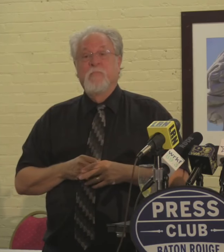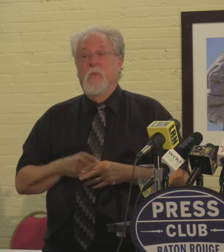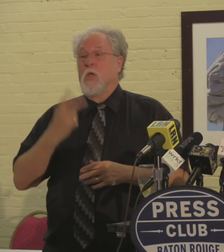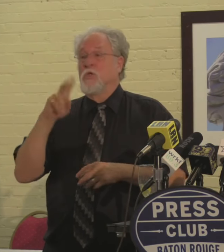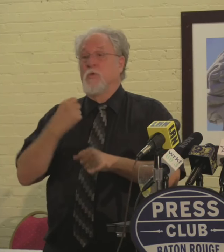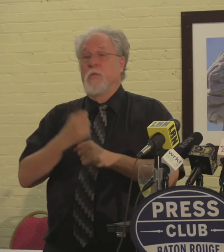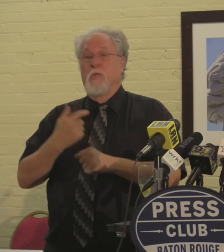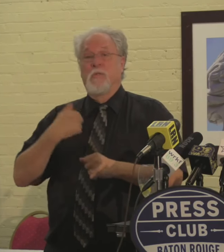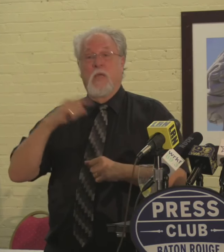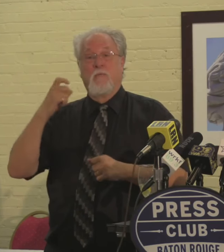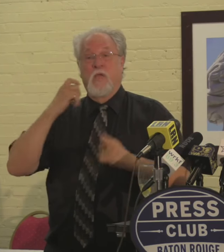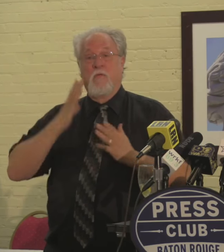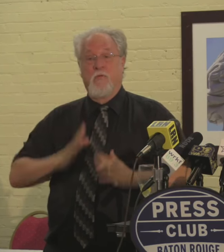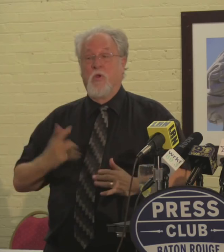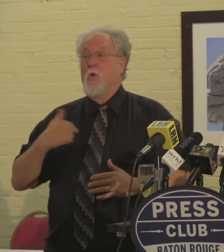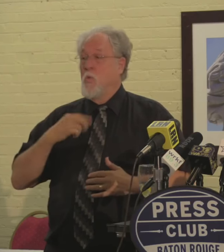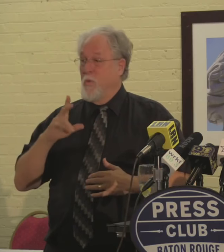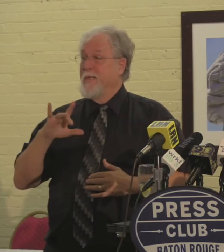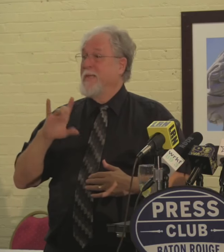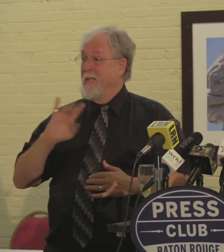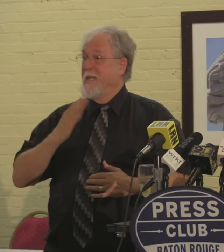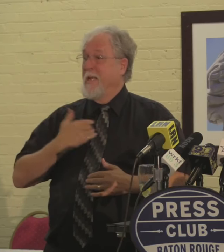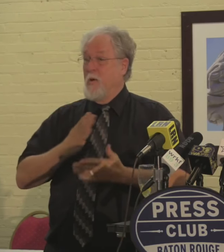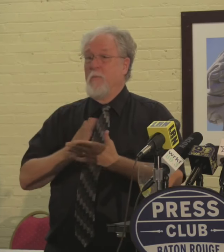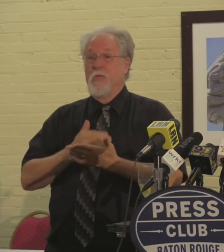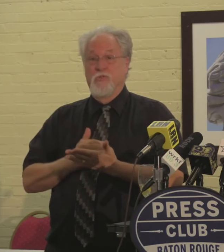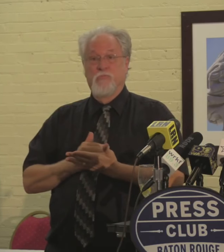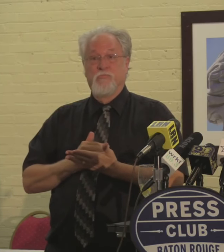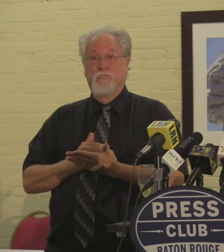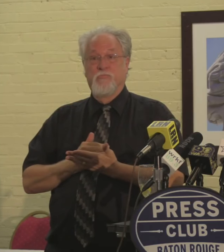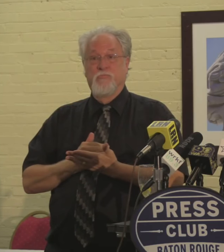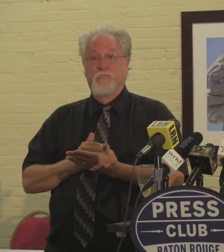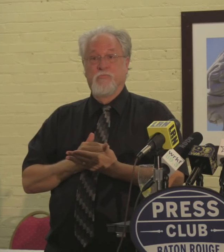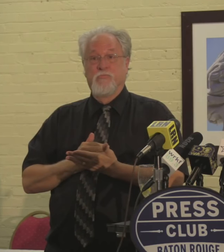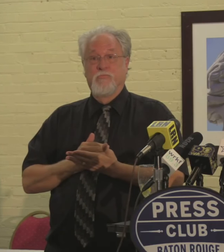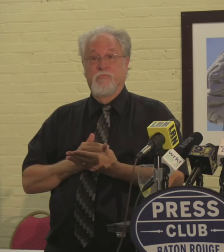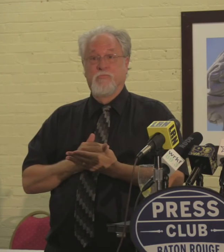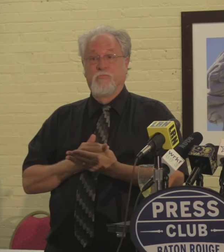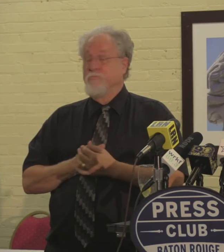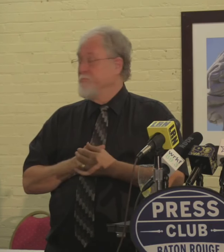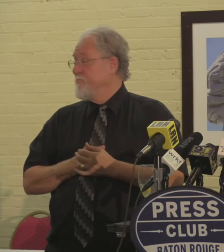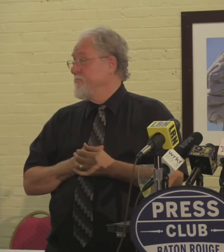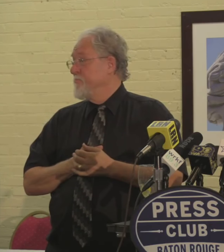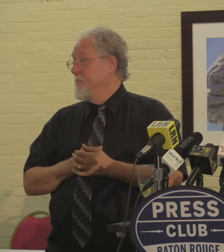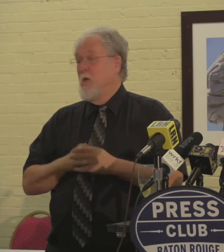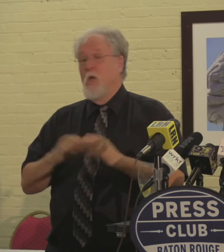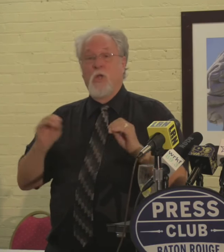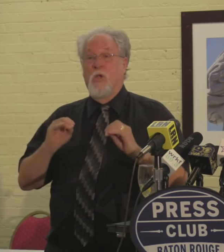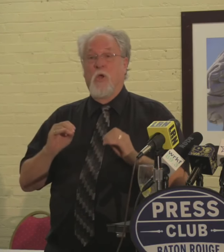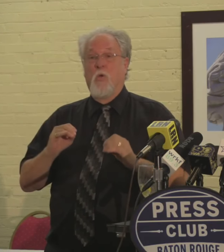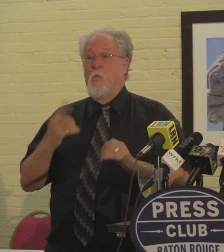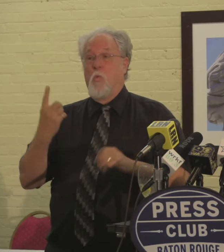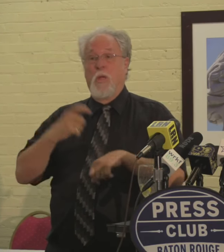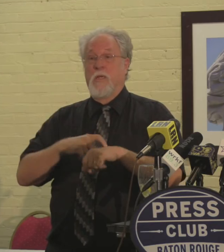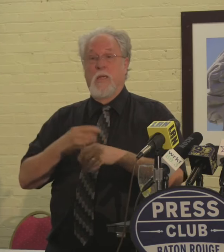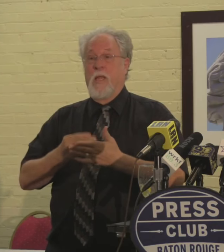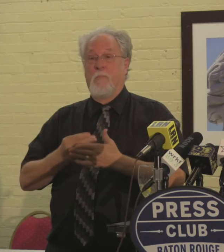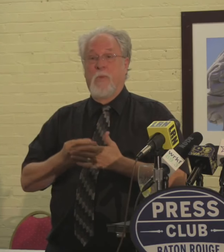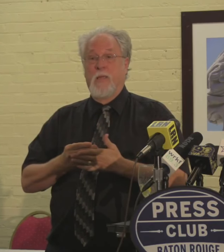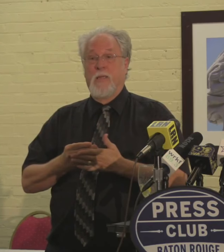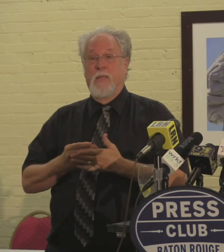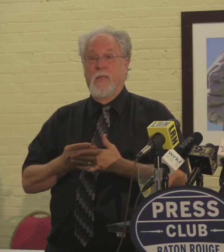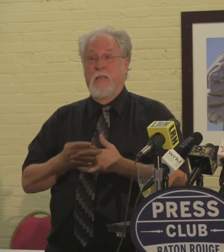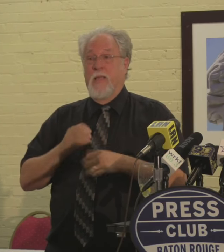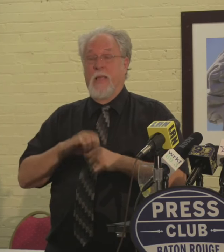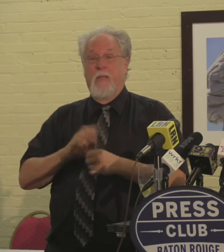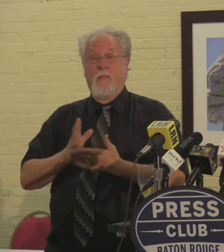years that I've been governor, we've reformed our budget. there's no one-time money in